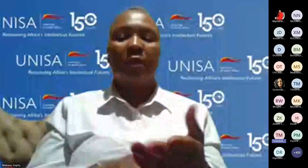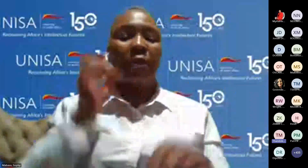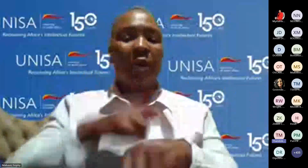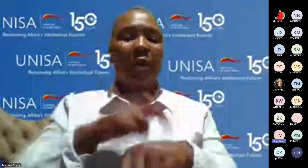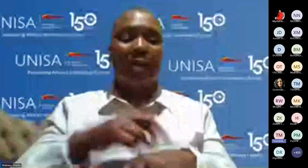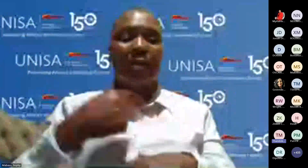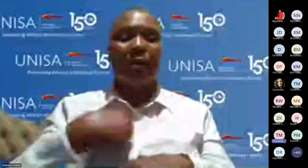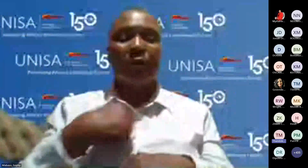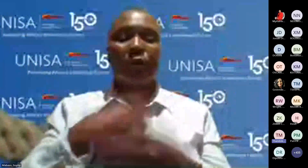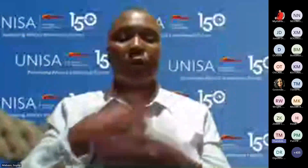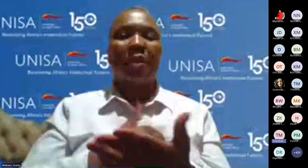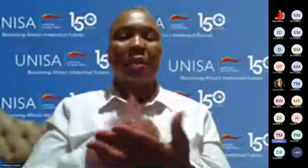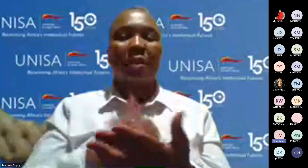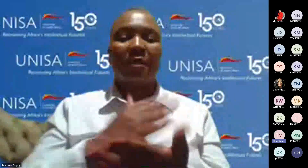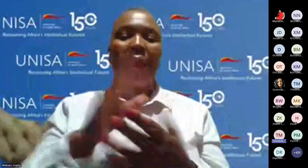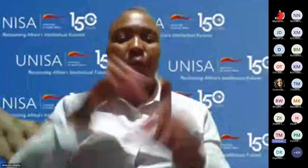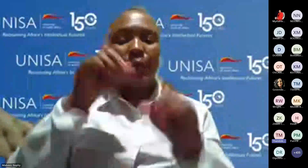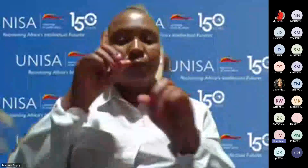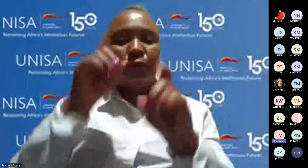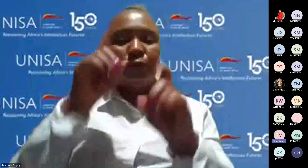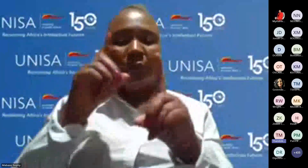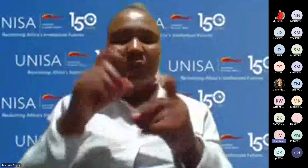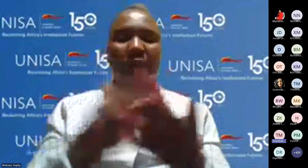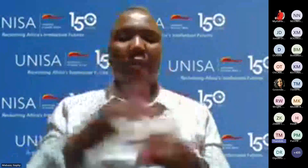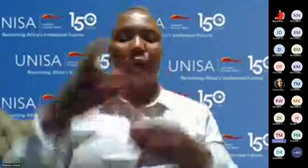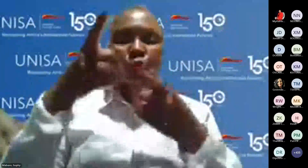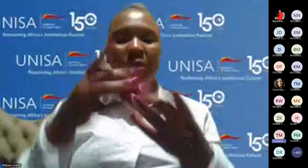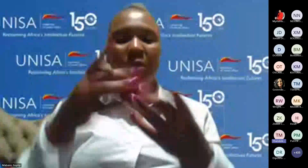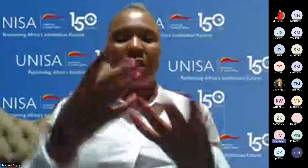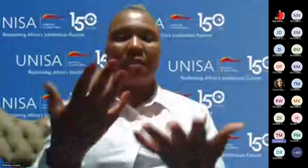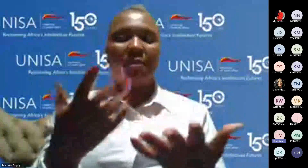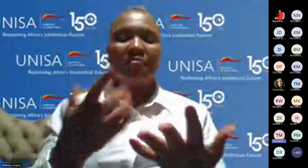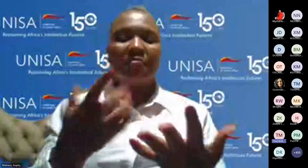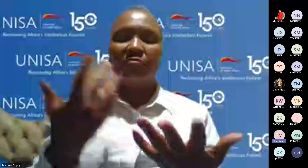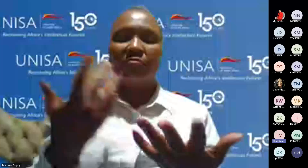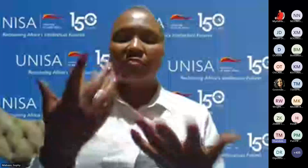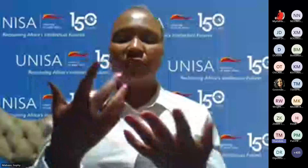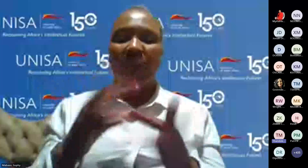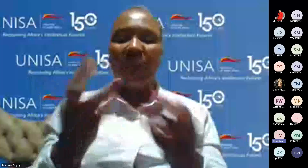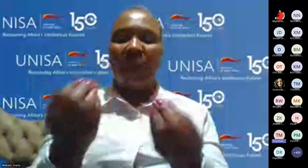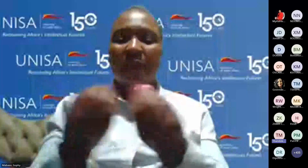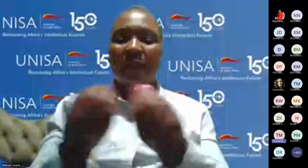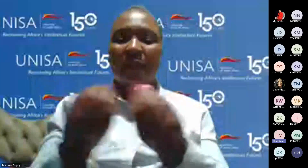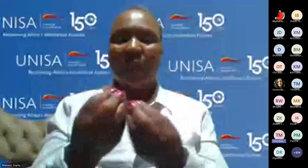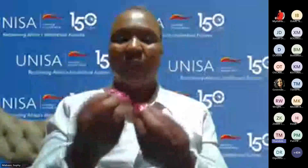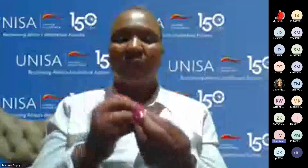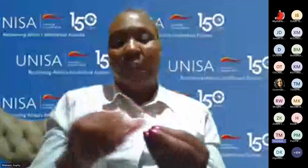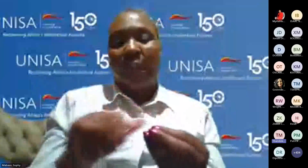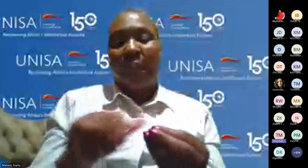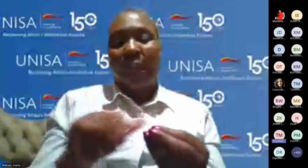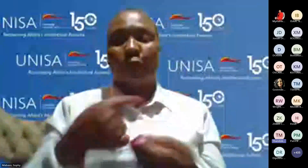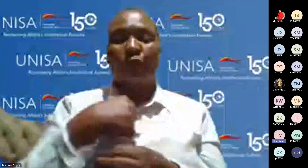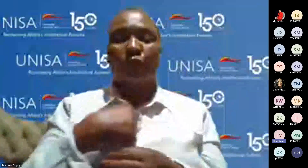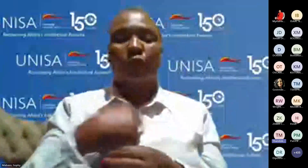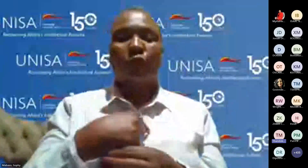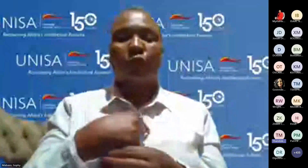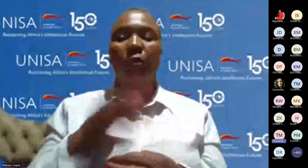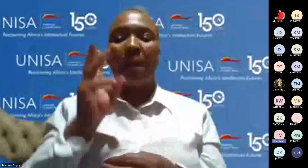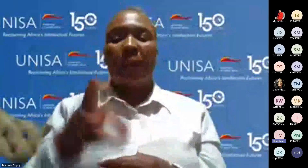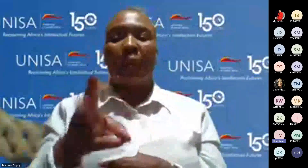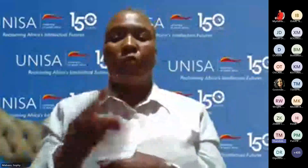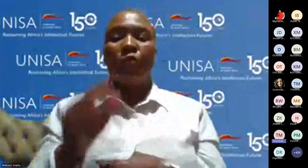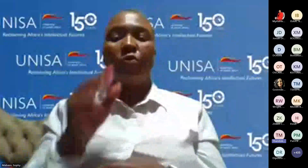to take some pictures of some documents and devices that are next to me whatsoever, but I'm going to be